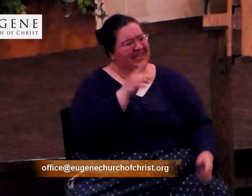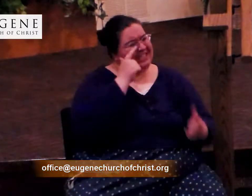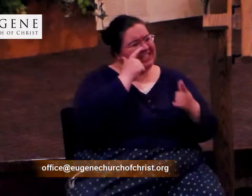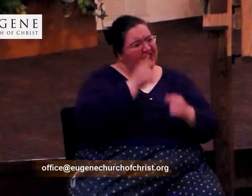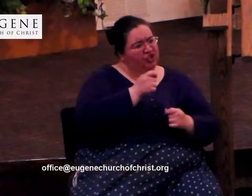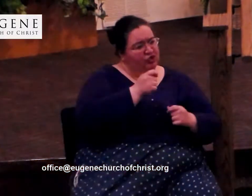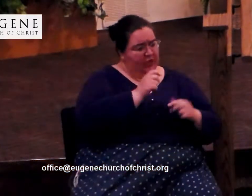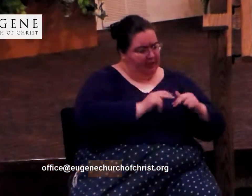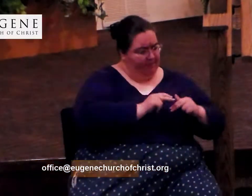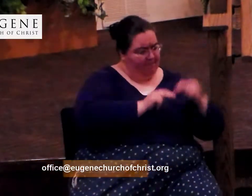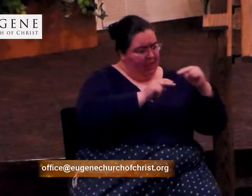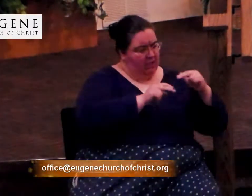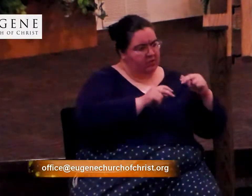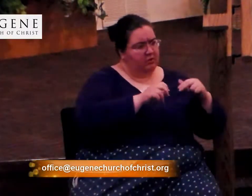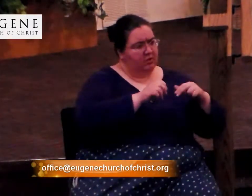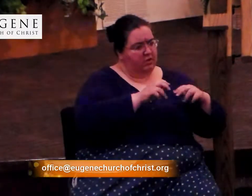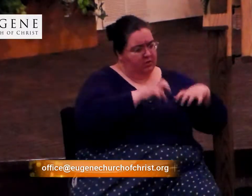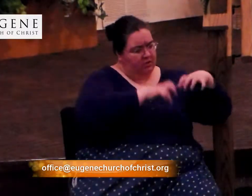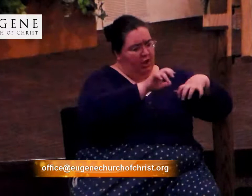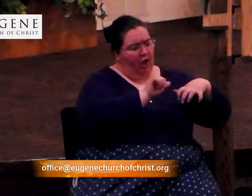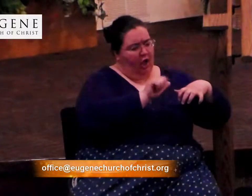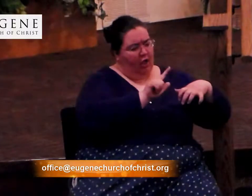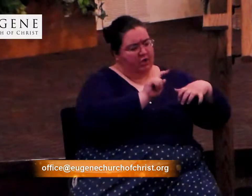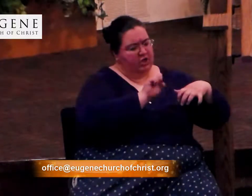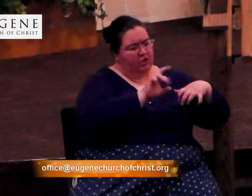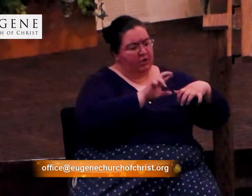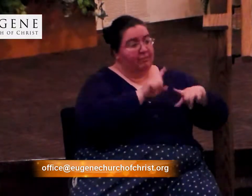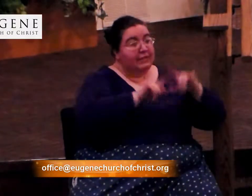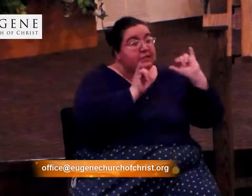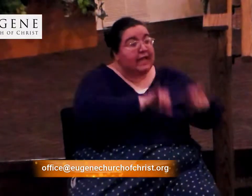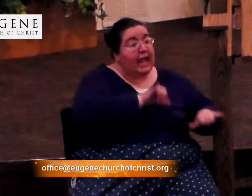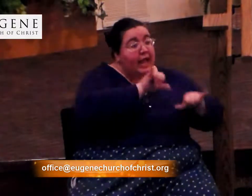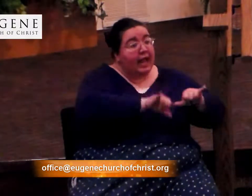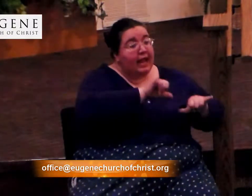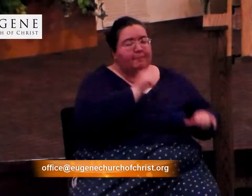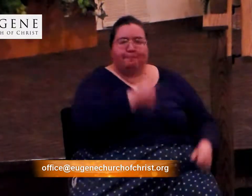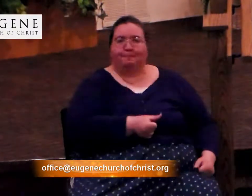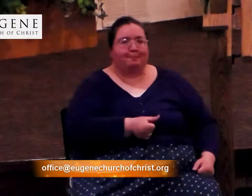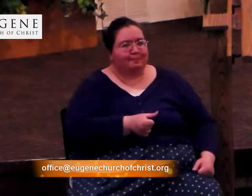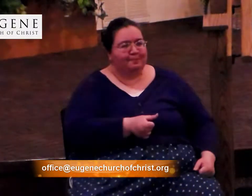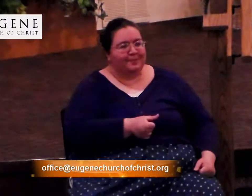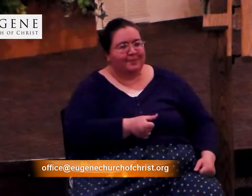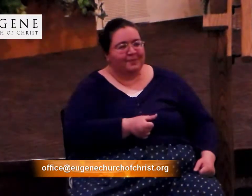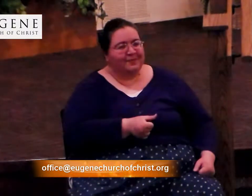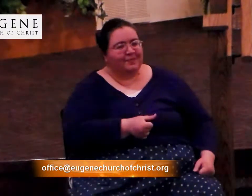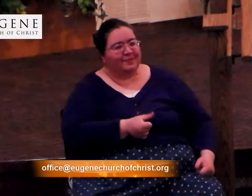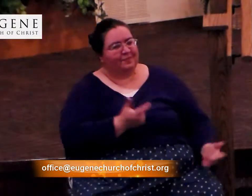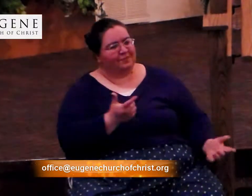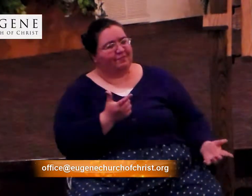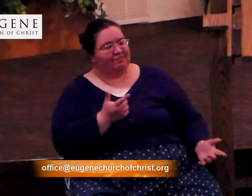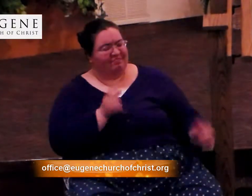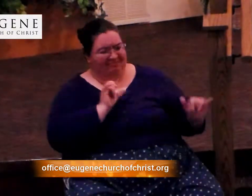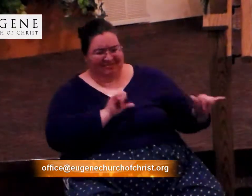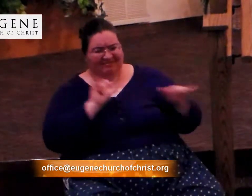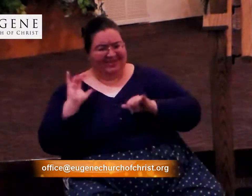think that's something we need to remember too. God brings us these victories along the way. God brings us these significant moments, but we do